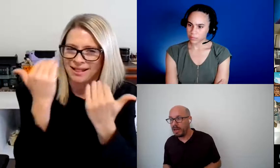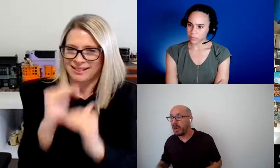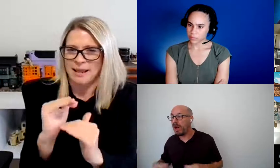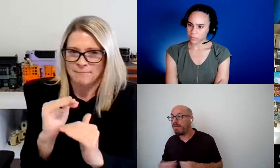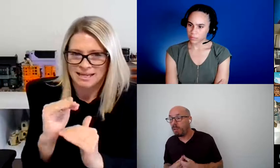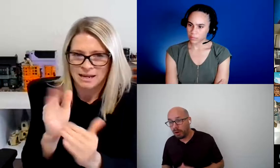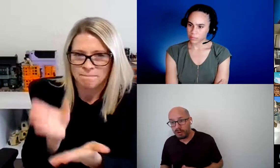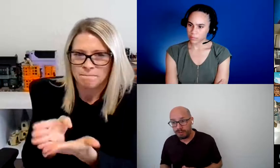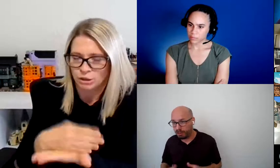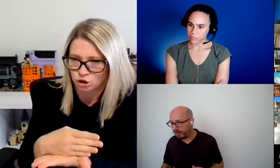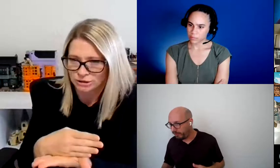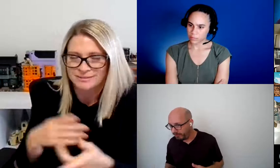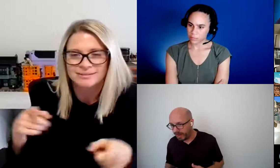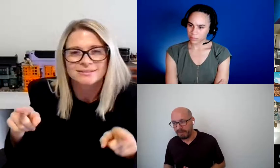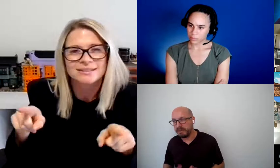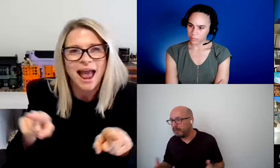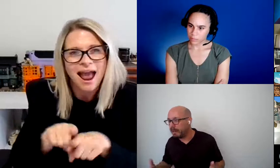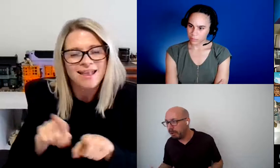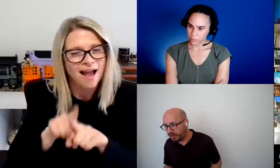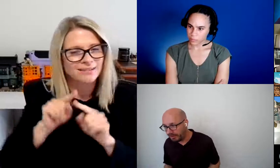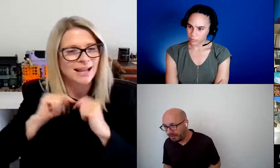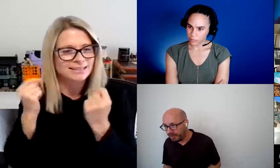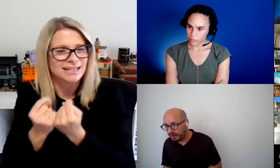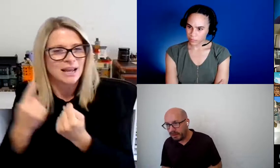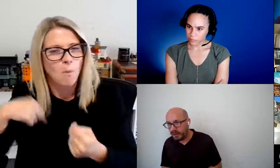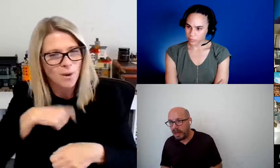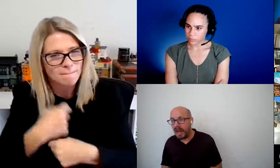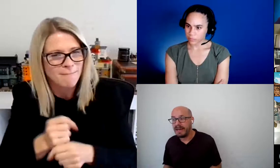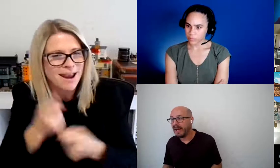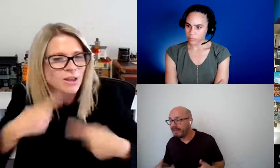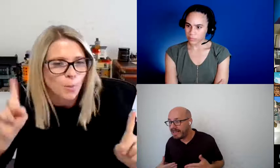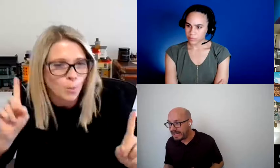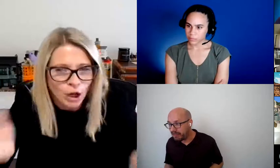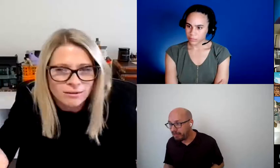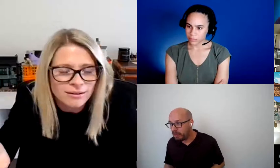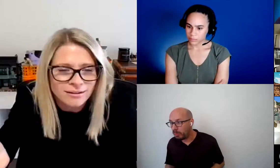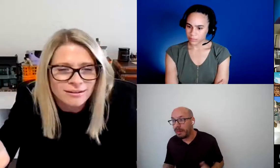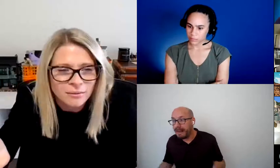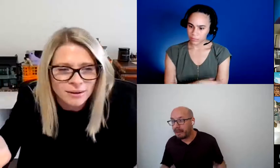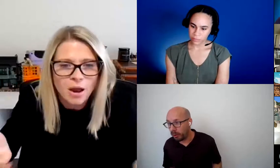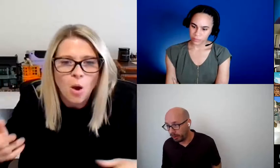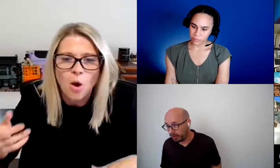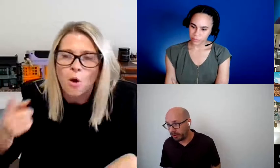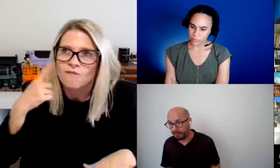Now, I've worked for places that have limited budgets, and as a team, we make it work.